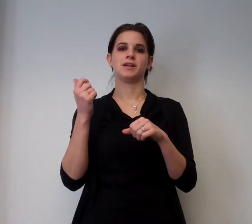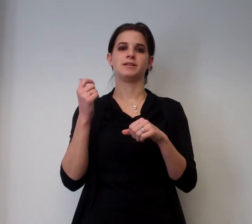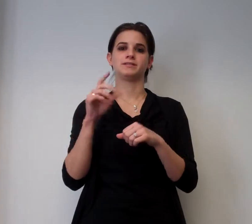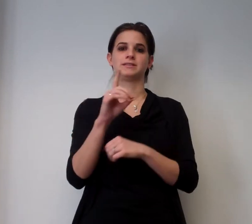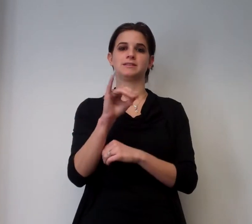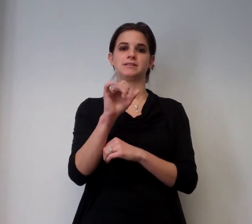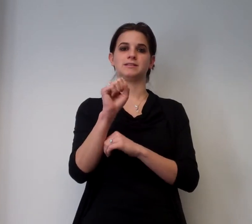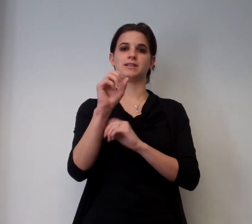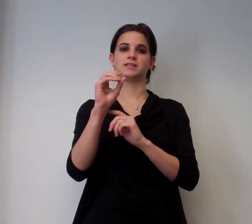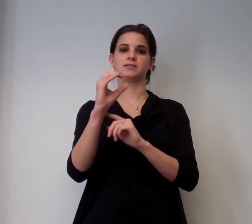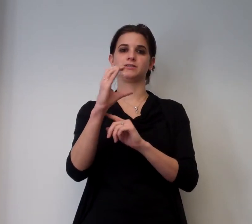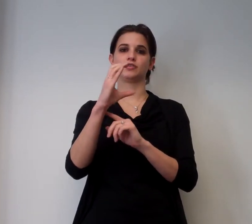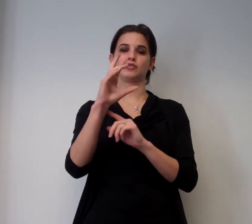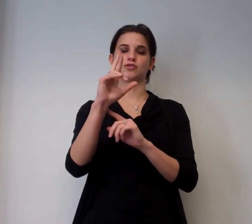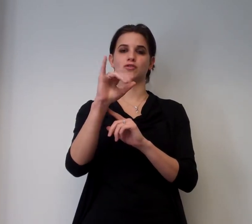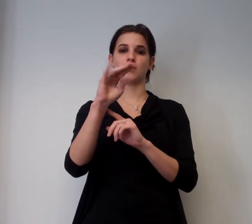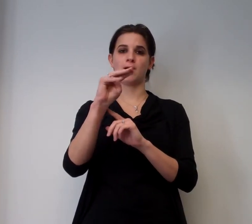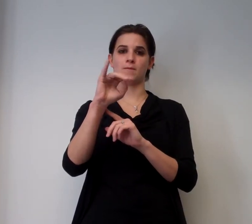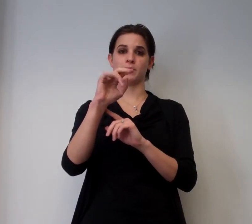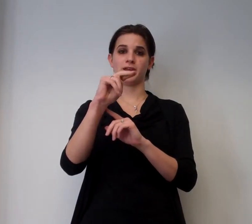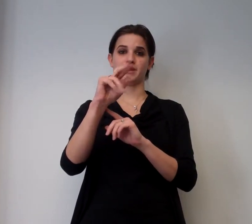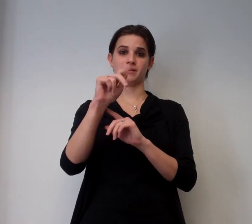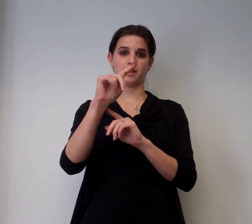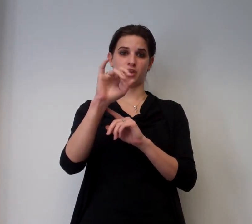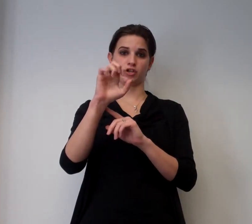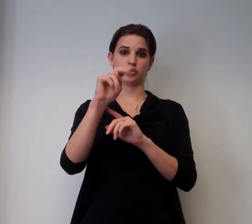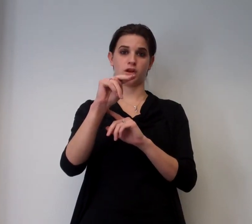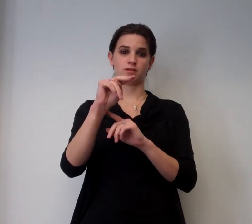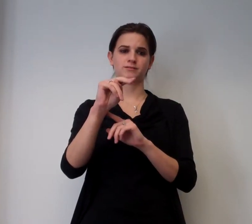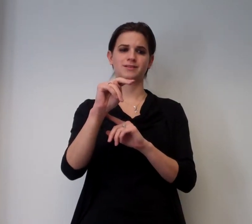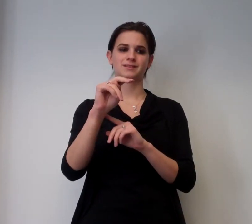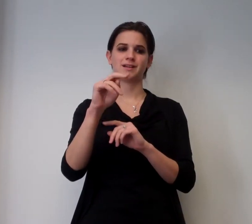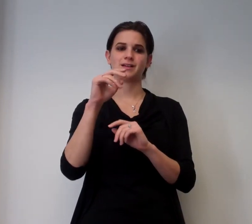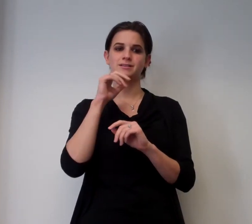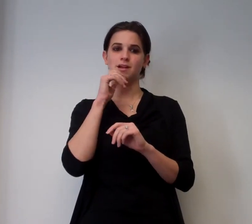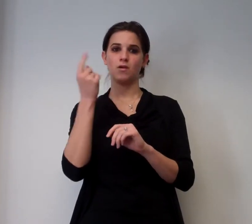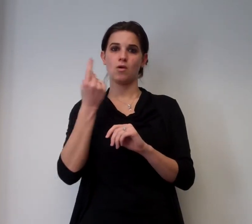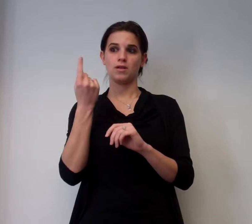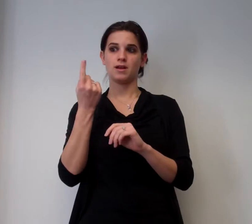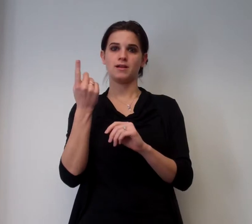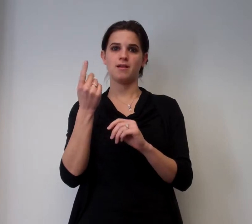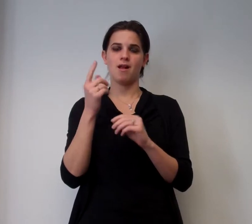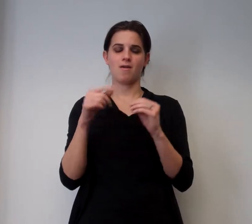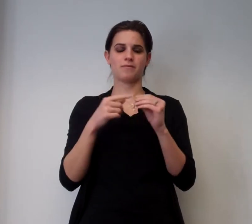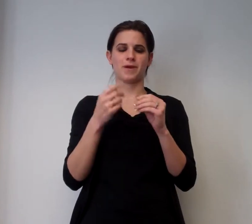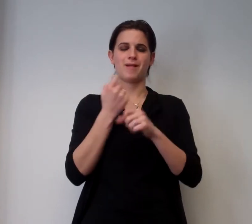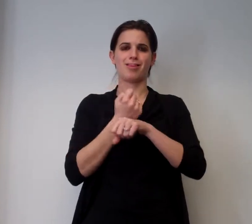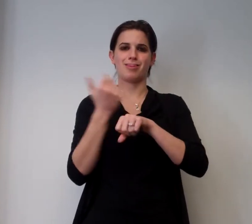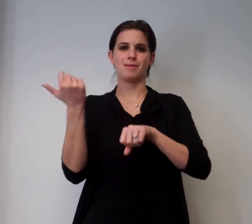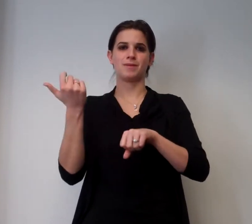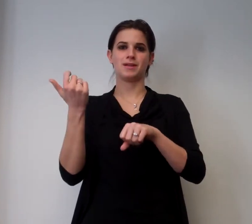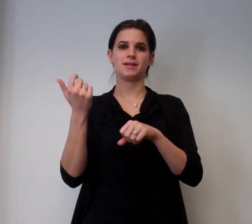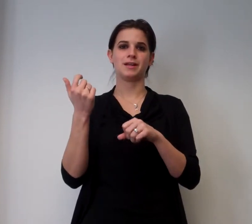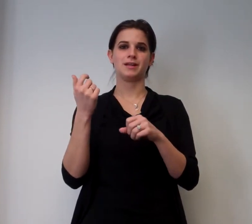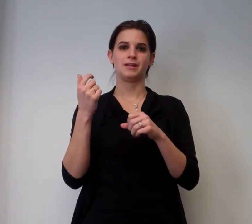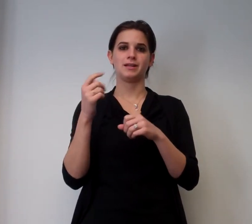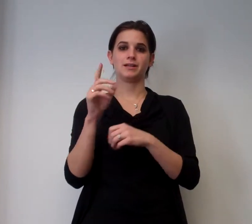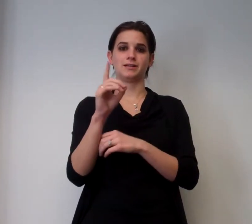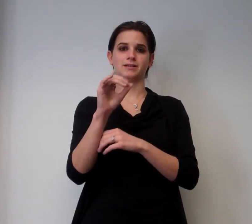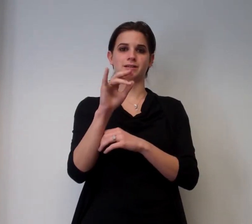ending segregation, it was also about trying to end discrimination. Discrimination is something that's a little deeper, it's inside, and